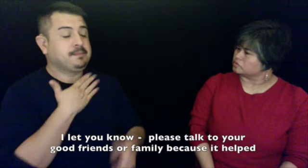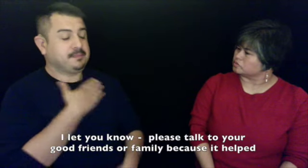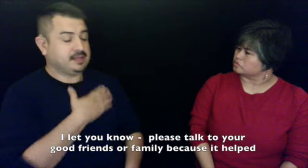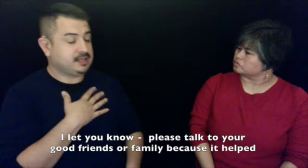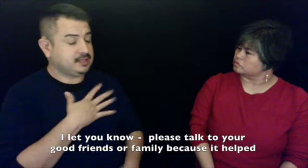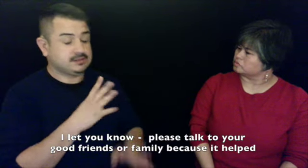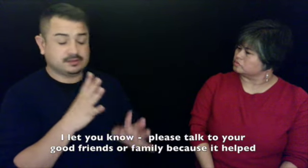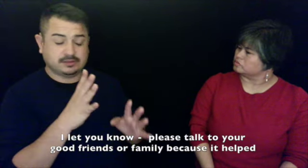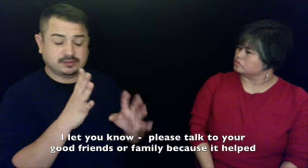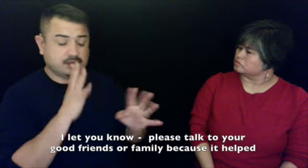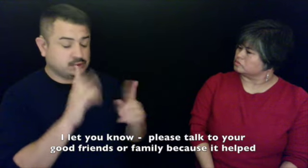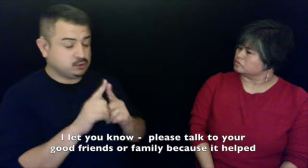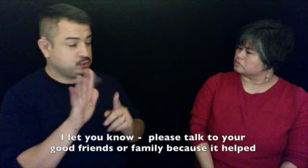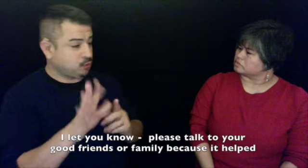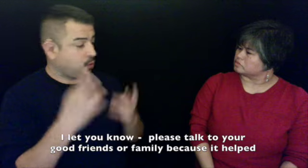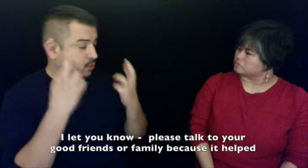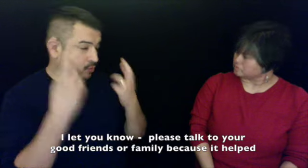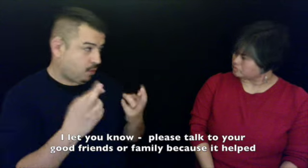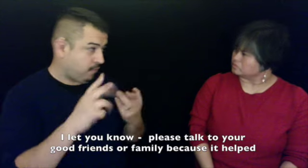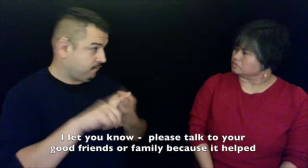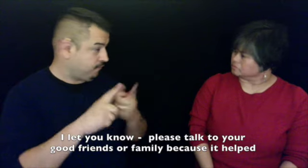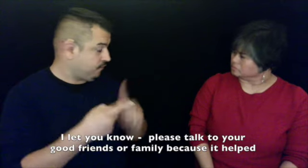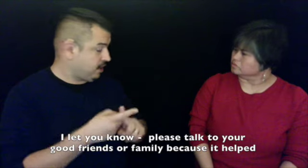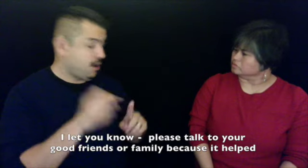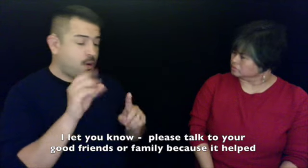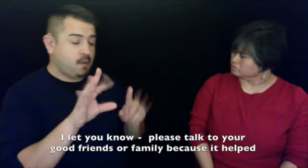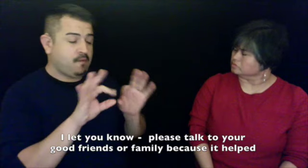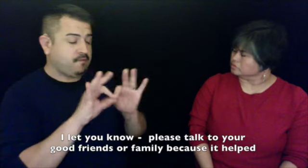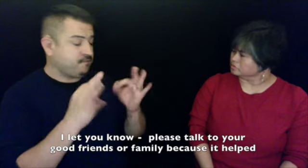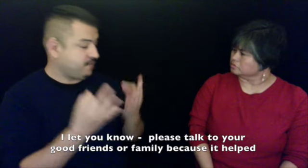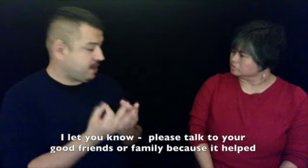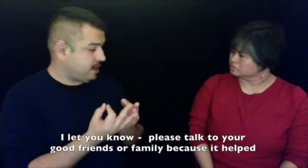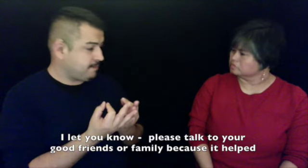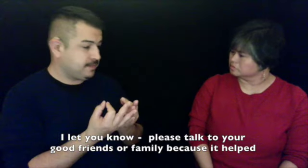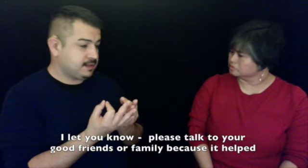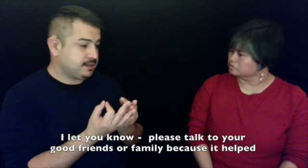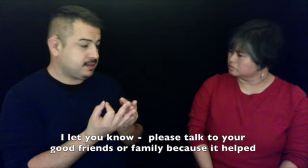I'll let you know. Please talk to your friends or family because it helped.